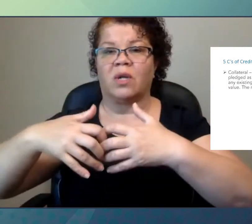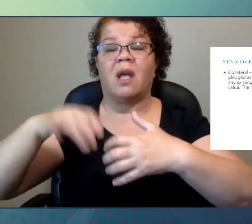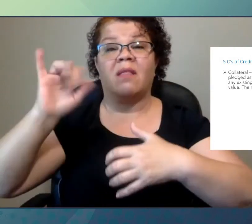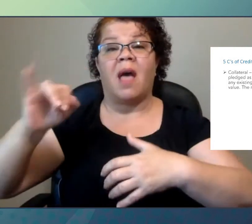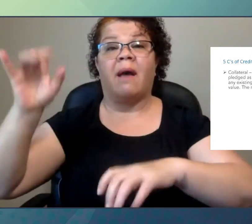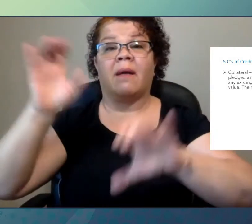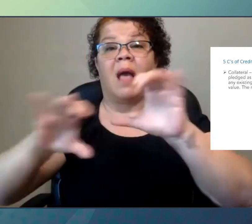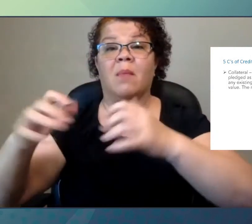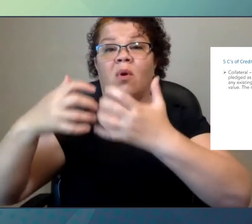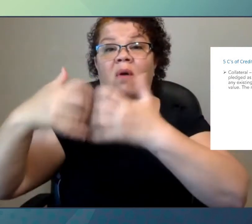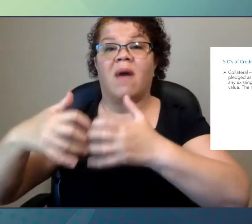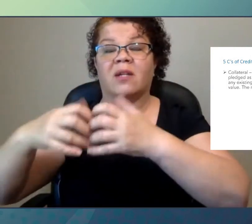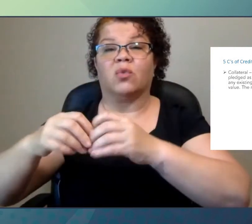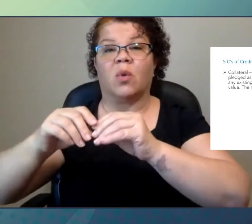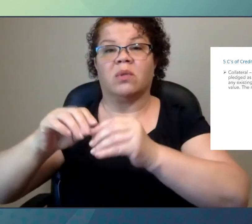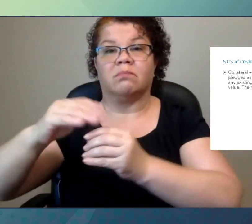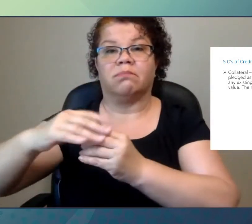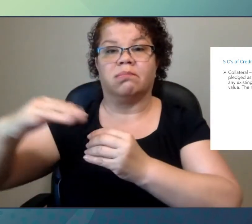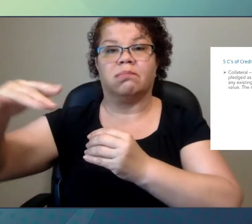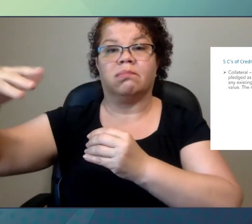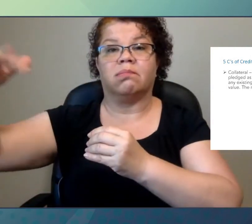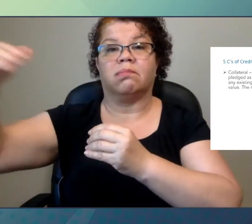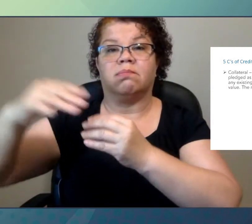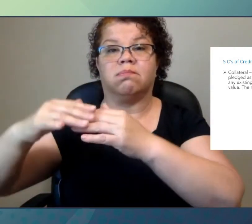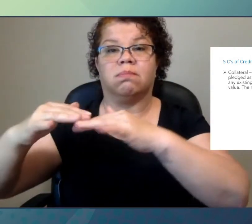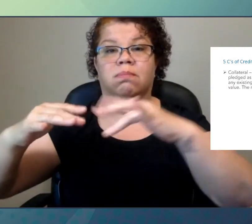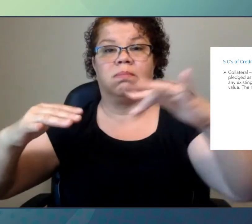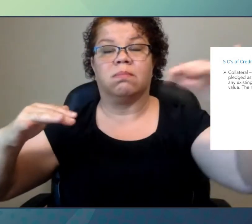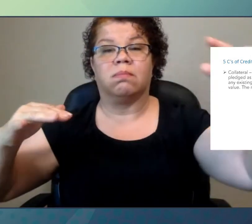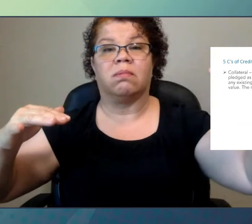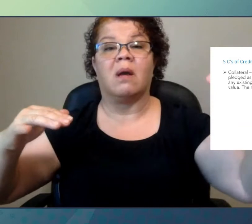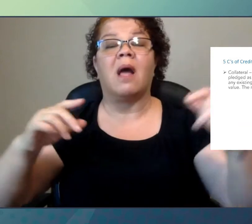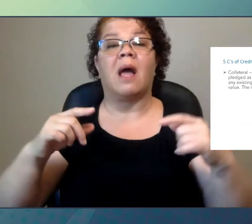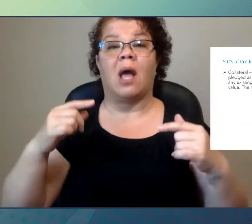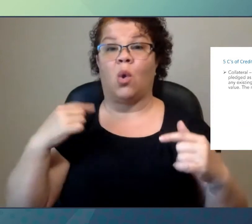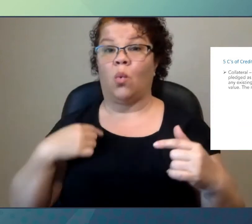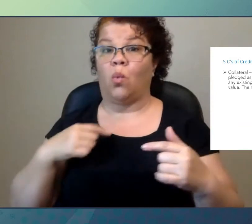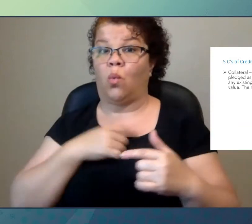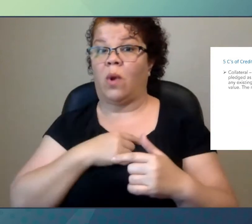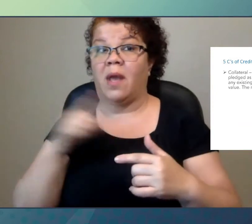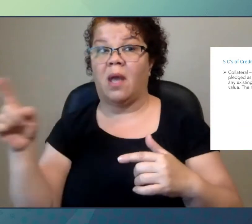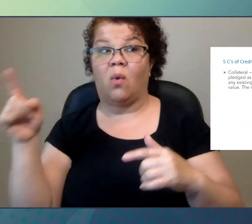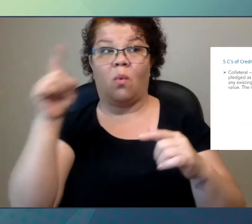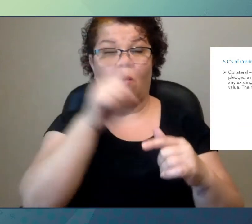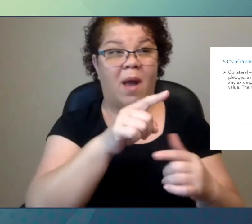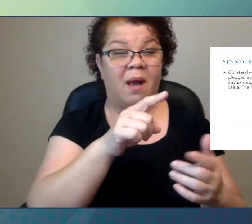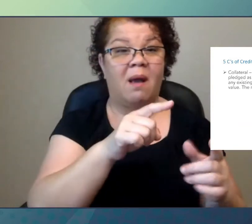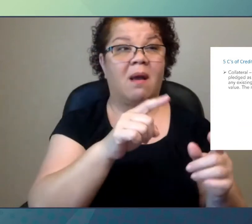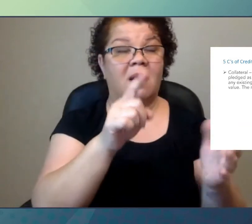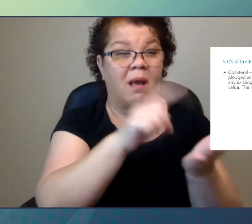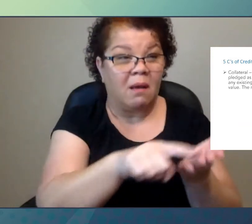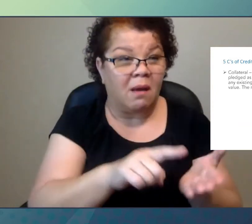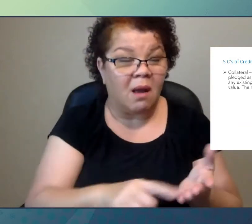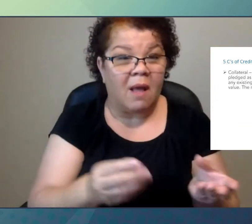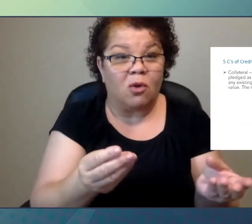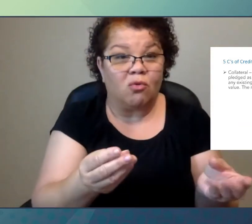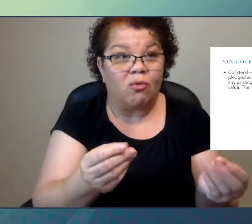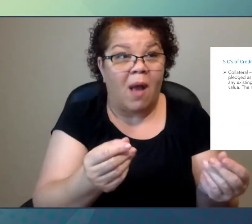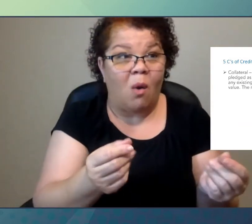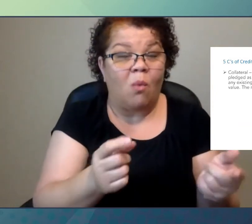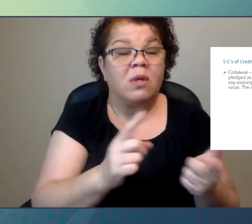chemicals, and it went underground, and the appraiser identified some stains on the ground that